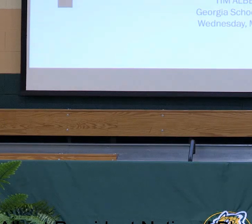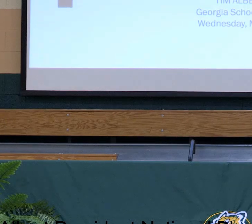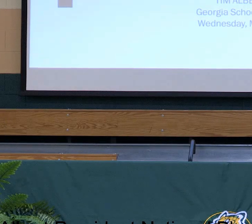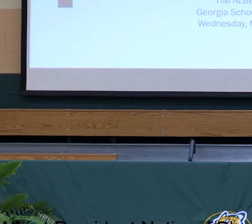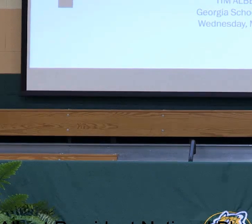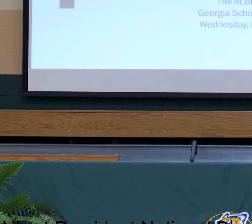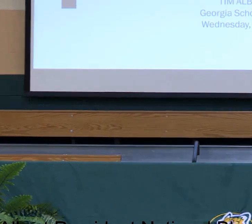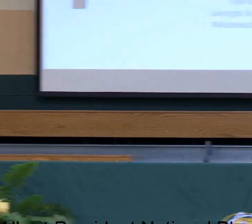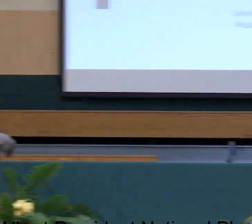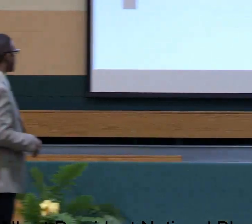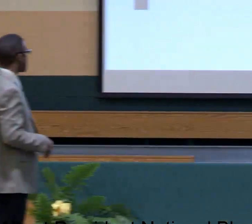Next slide.